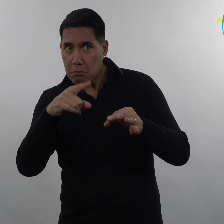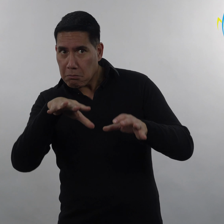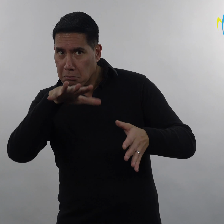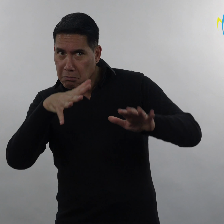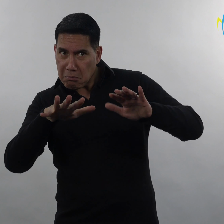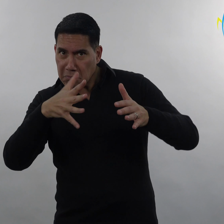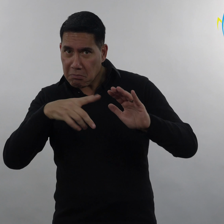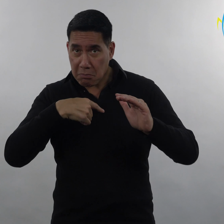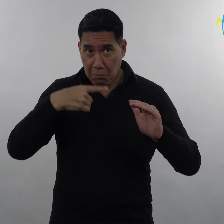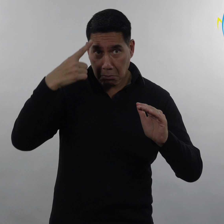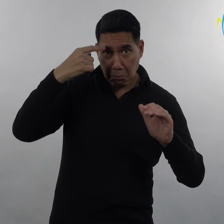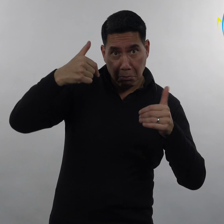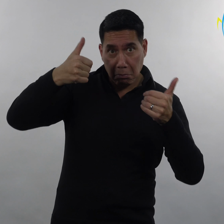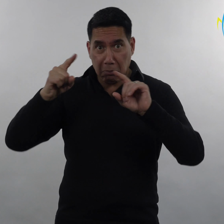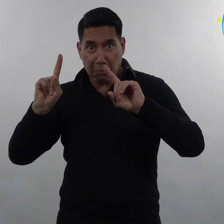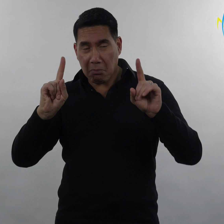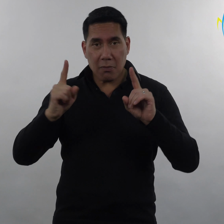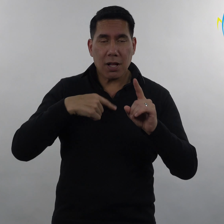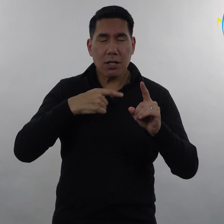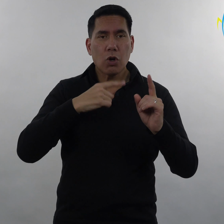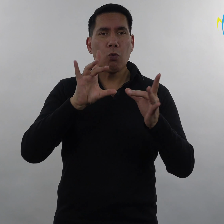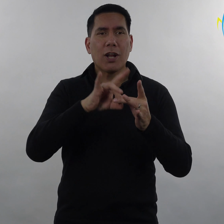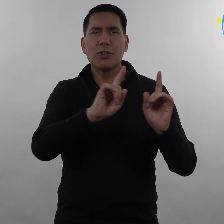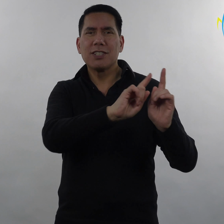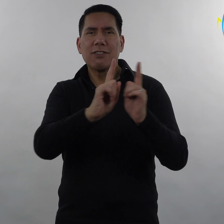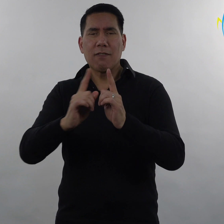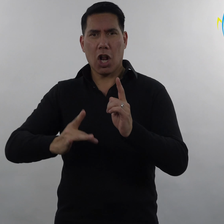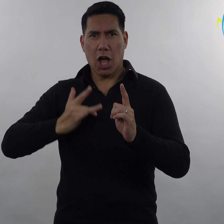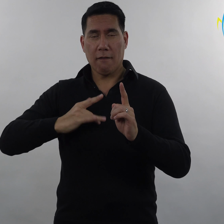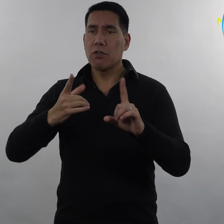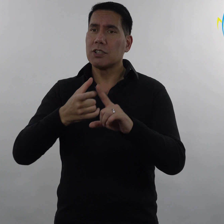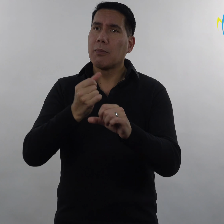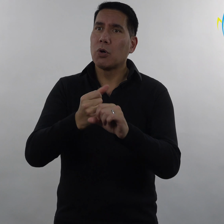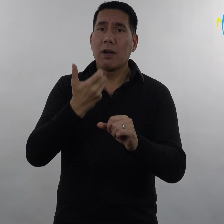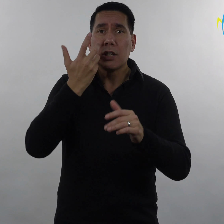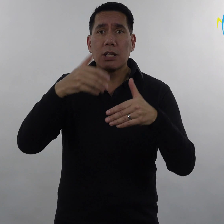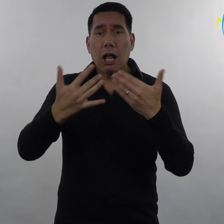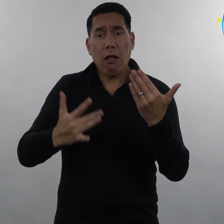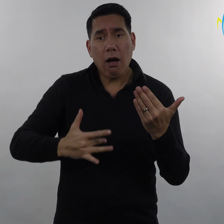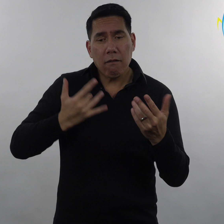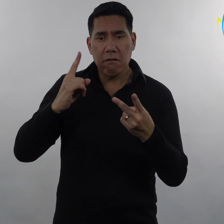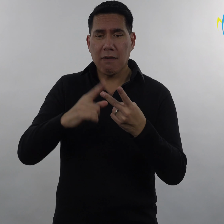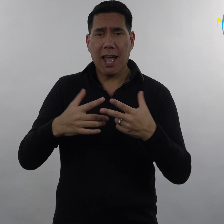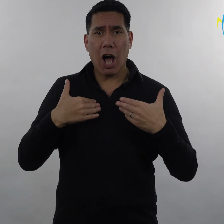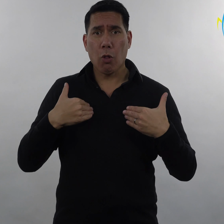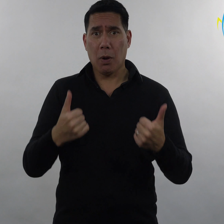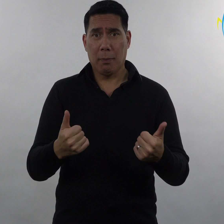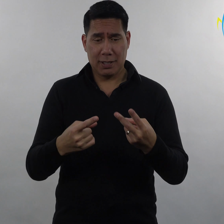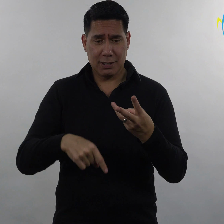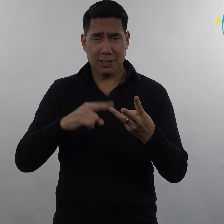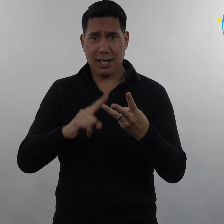of functioning and support needs in relation to different life domains, such as daily living, health and wellbeing and learning.